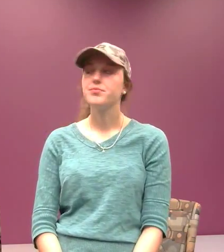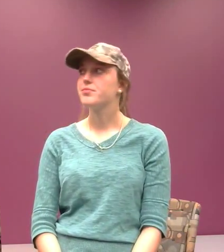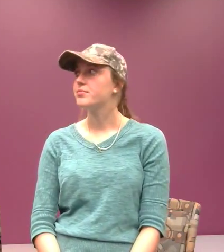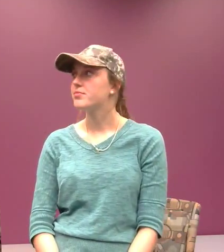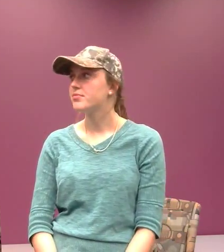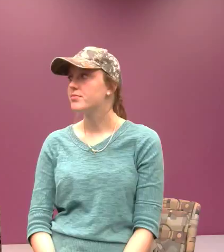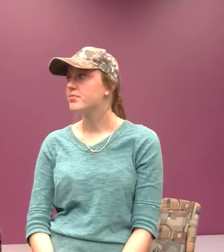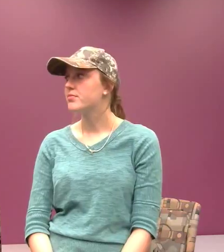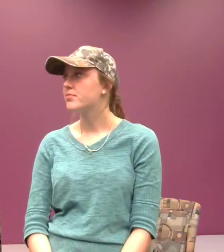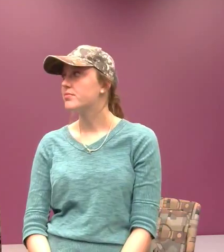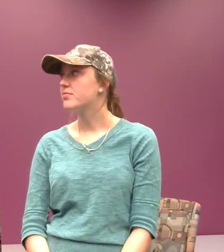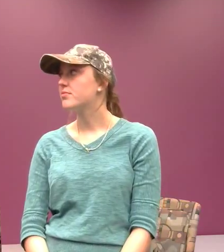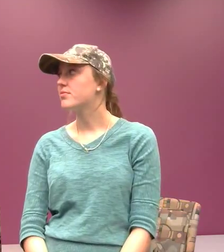And x minus 8.